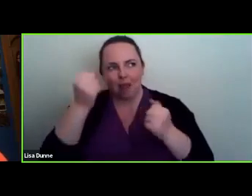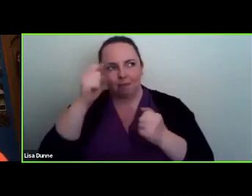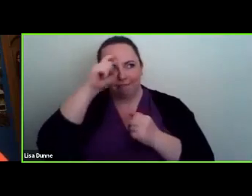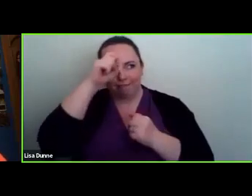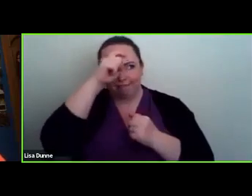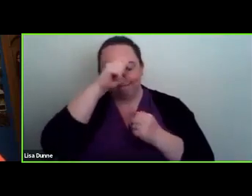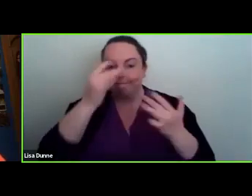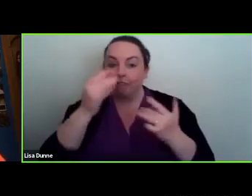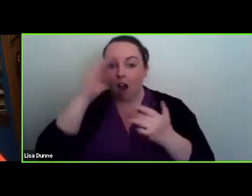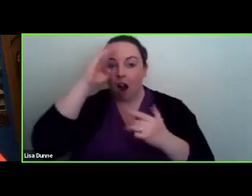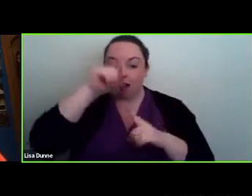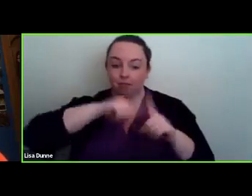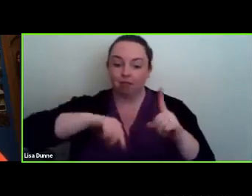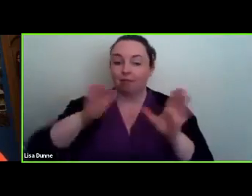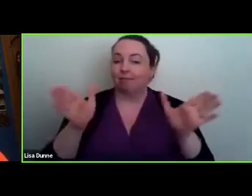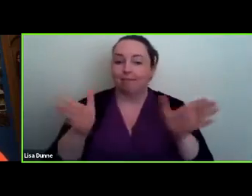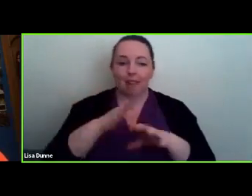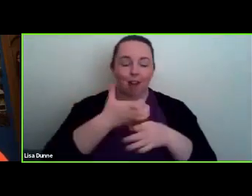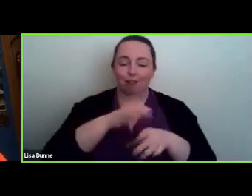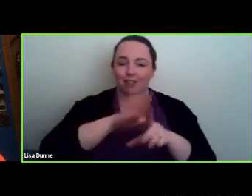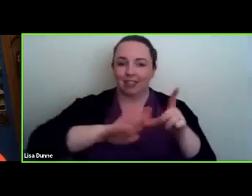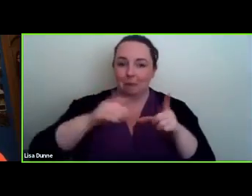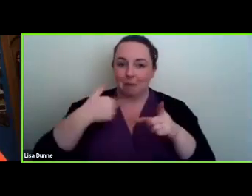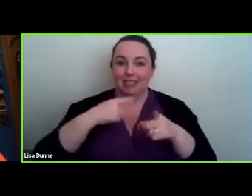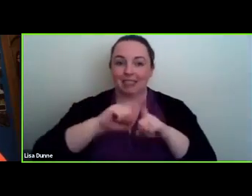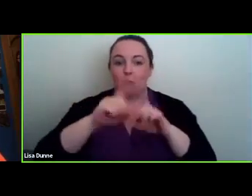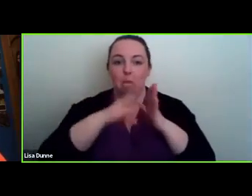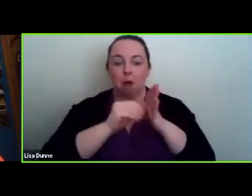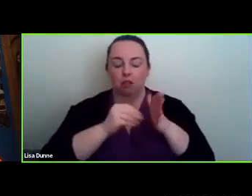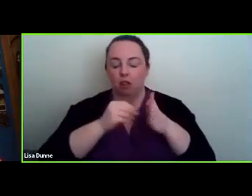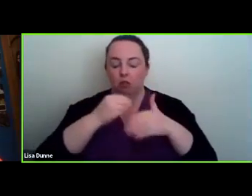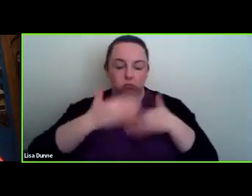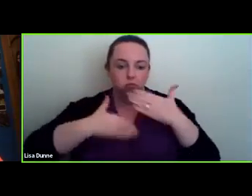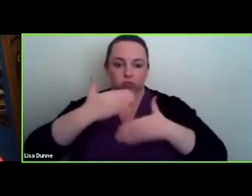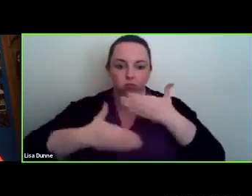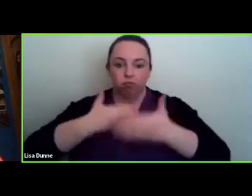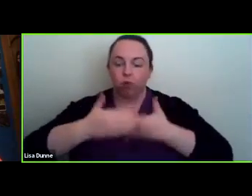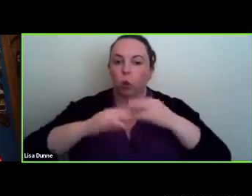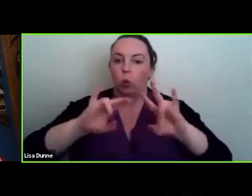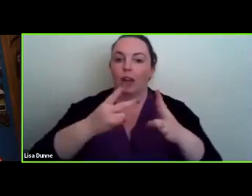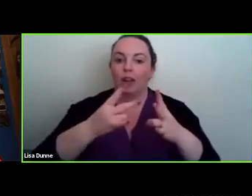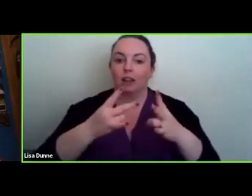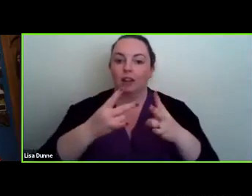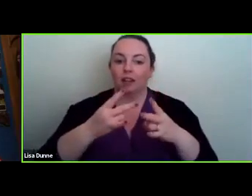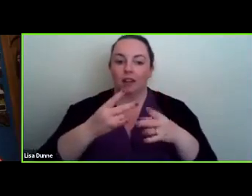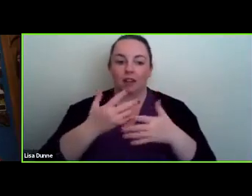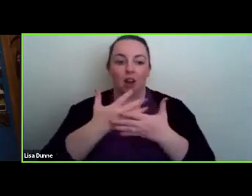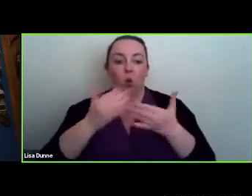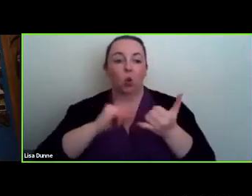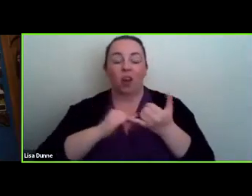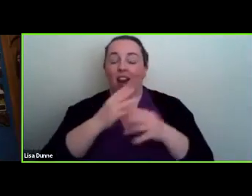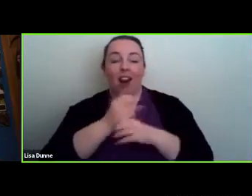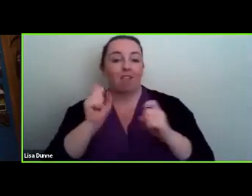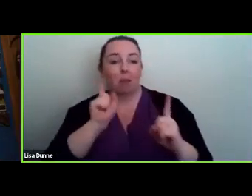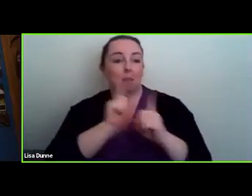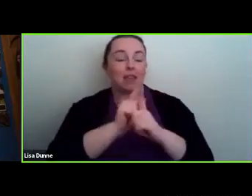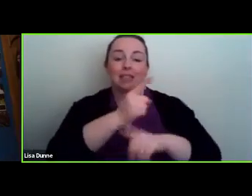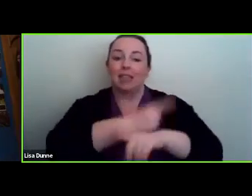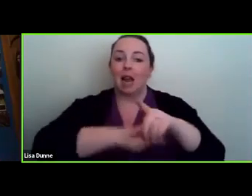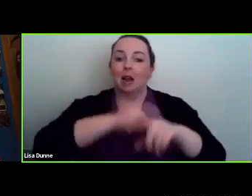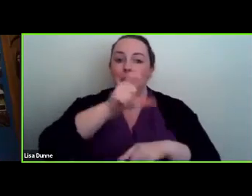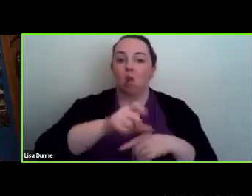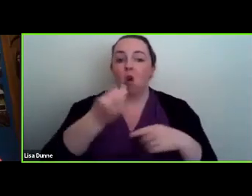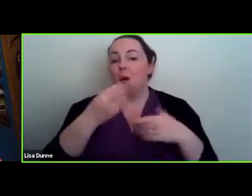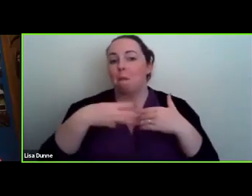nation, we have moved through those models quite quickly. And for many people who do not interact with disabled people or the community at large on an